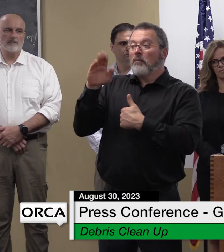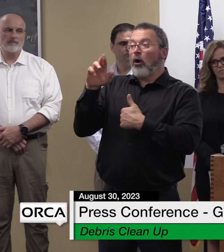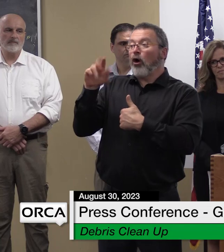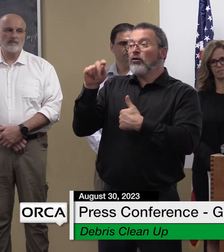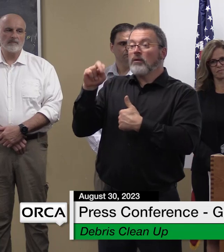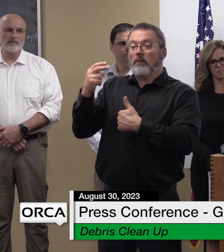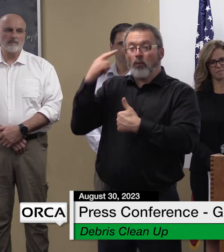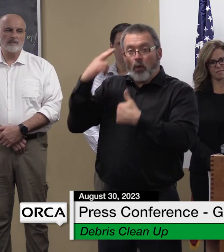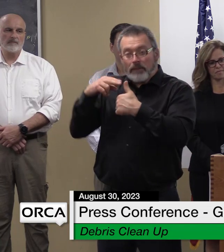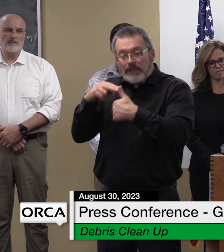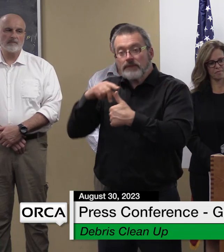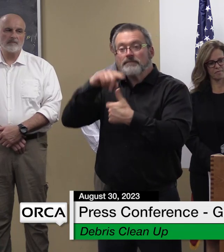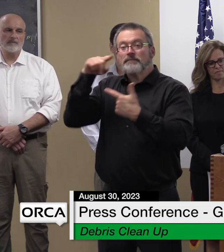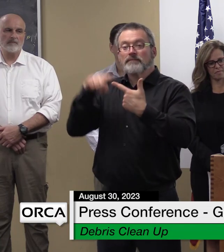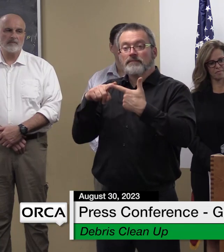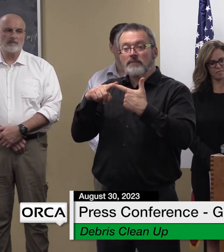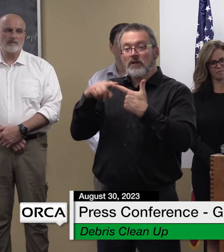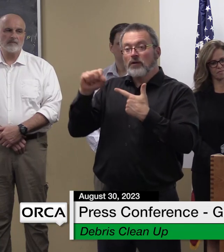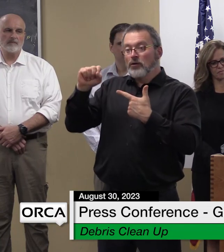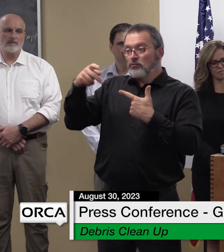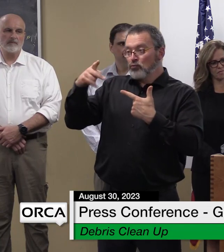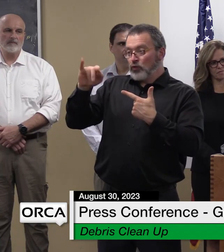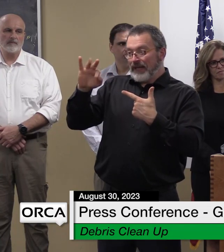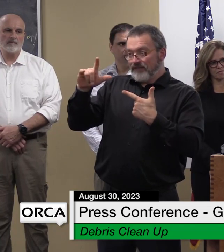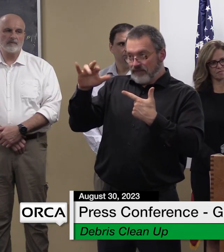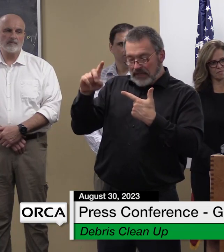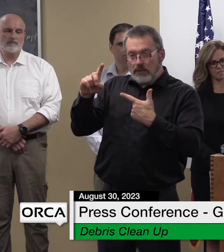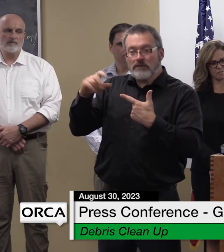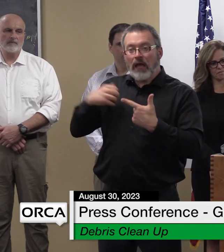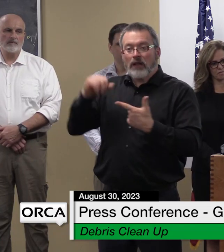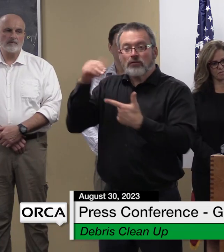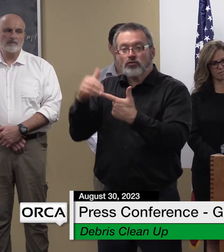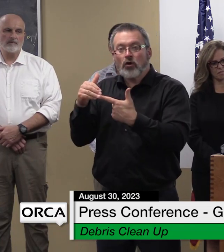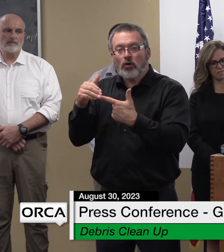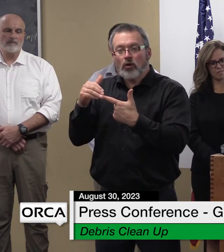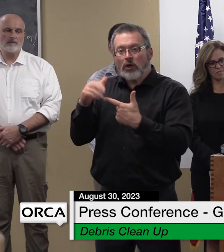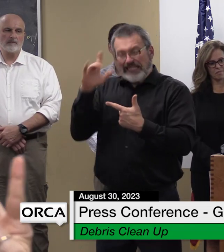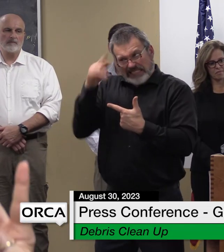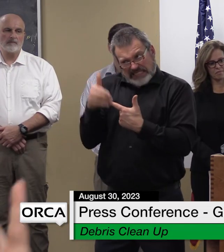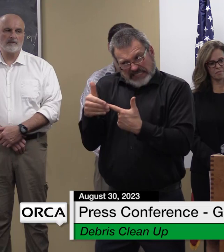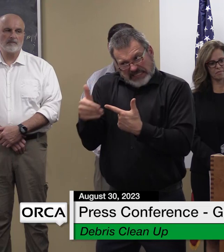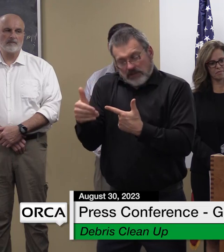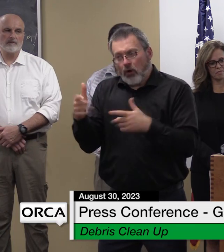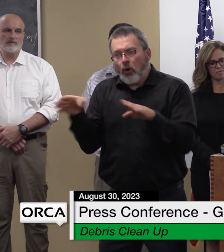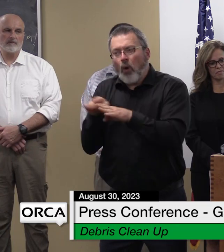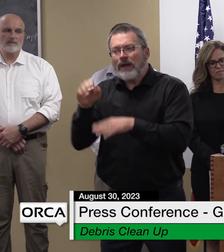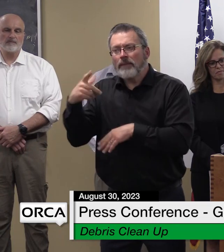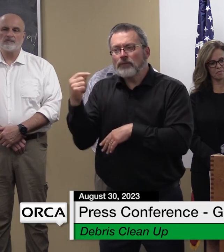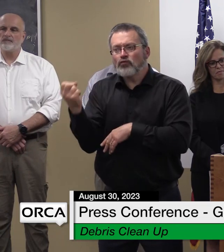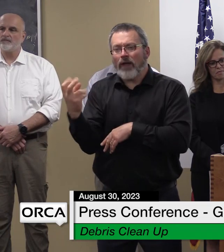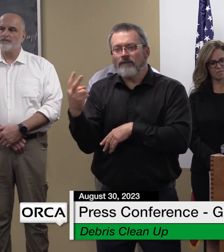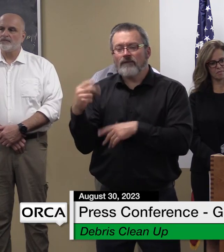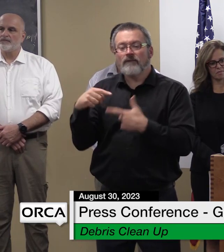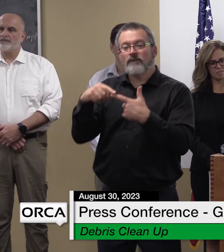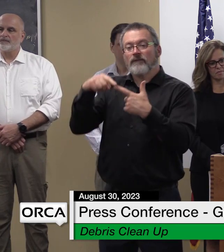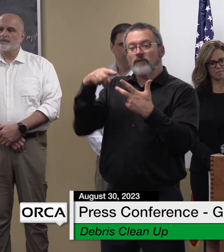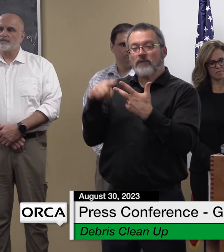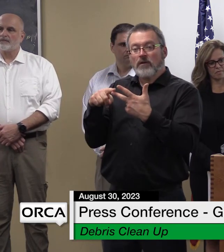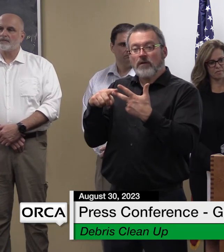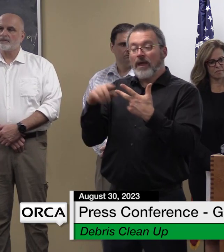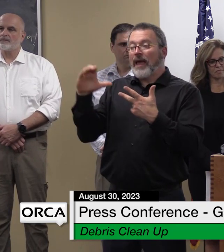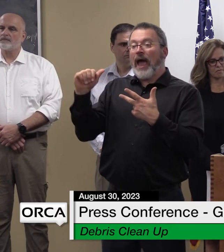have one at the Springfield Health Center, which closes on the 2nd of September. We have one in the Cabot Town